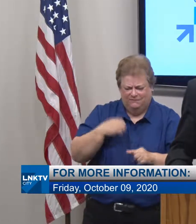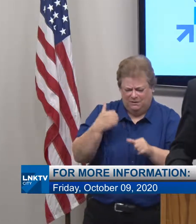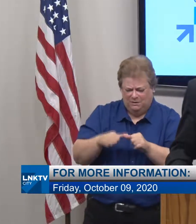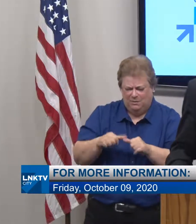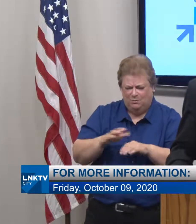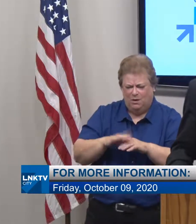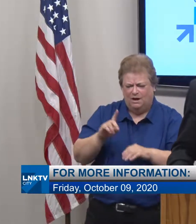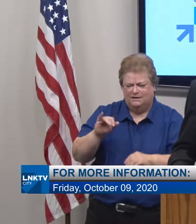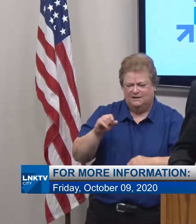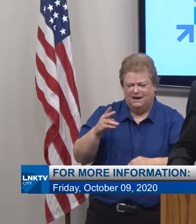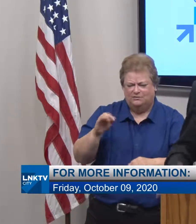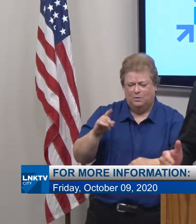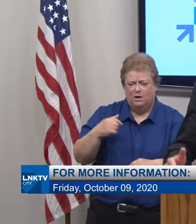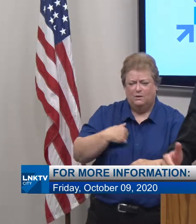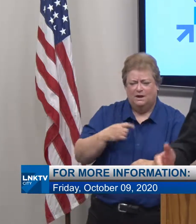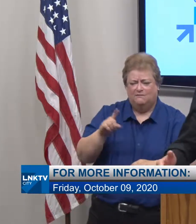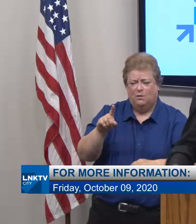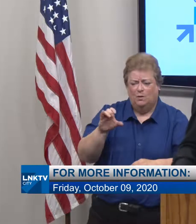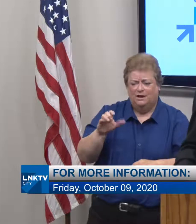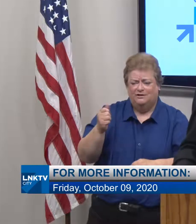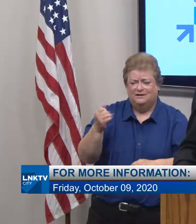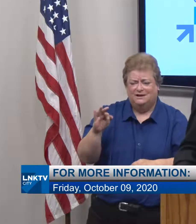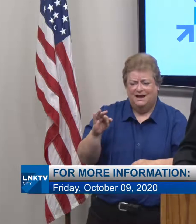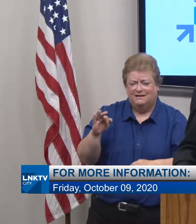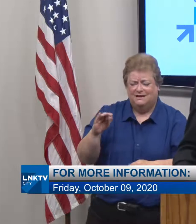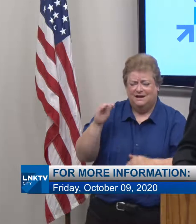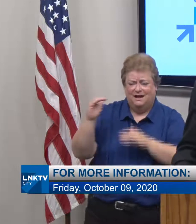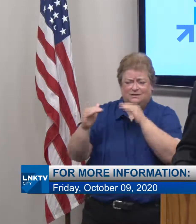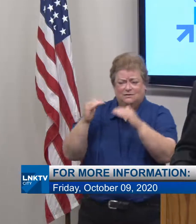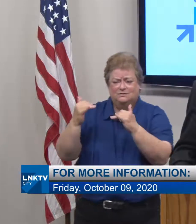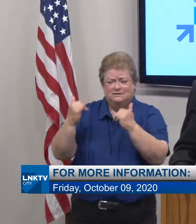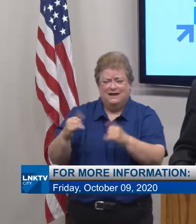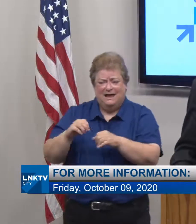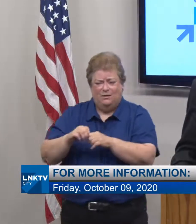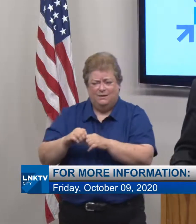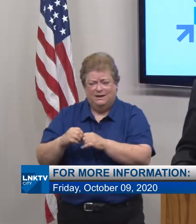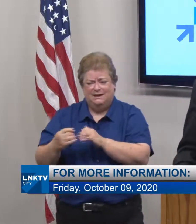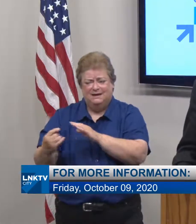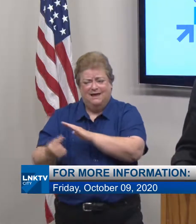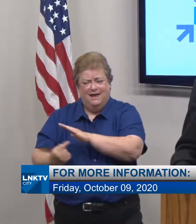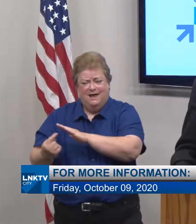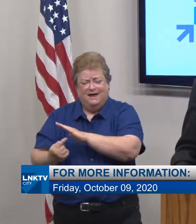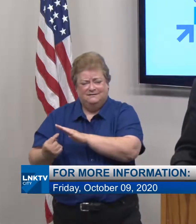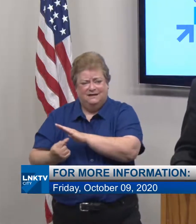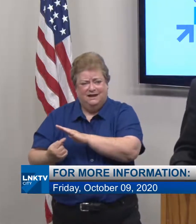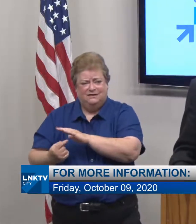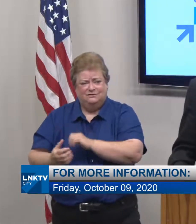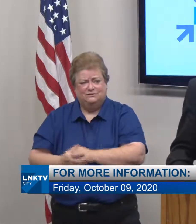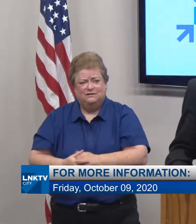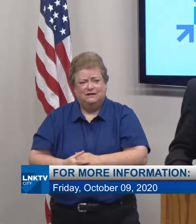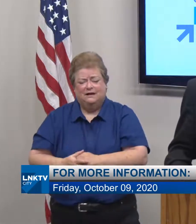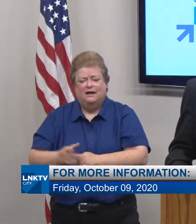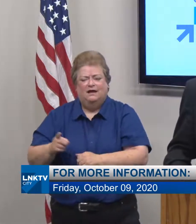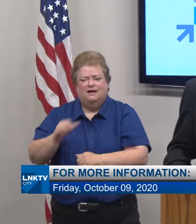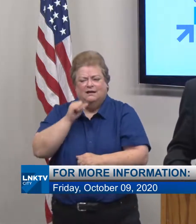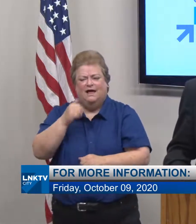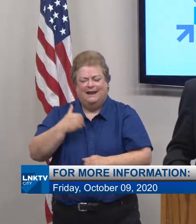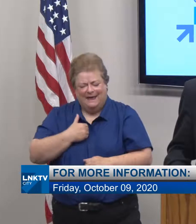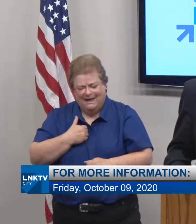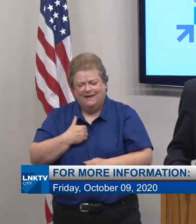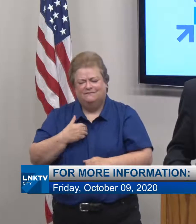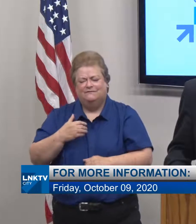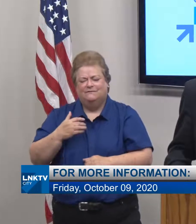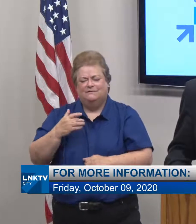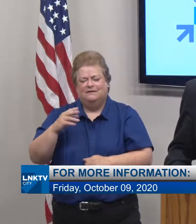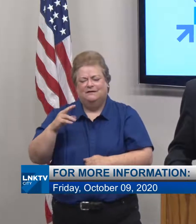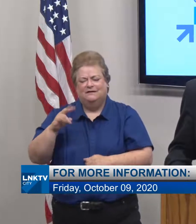dashboard, we have 119 adults right now that are in isolation. They don't have the virus, but they've been identified as a